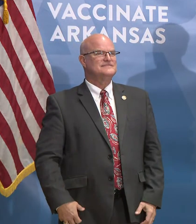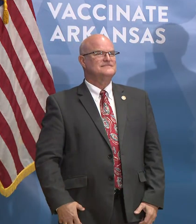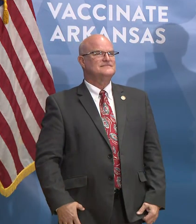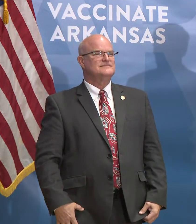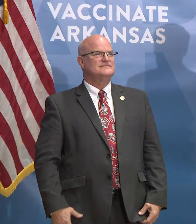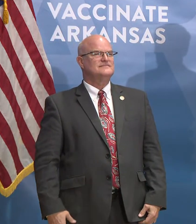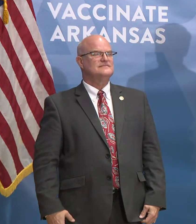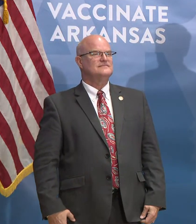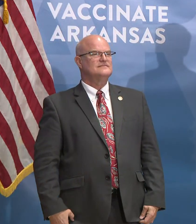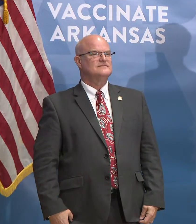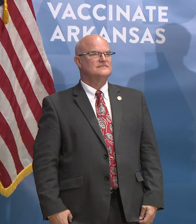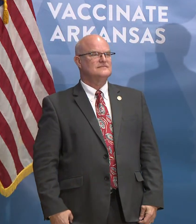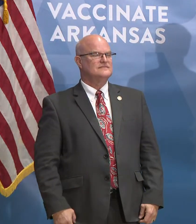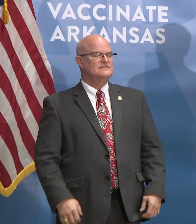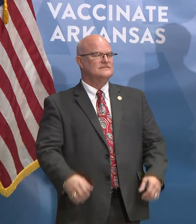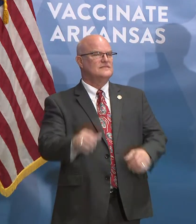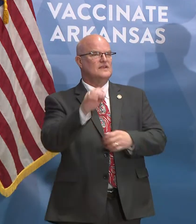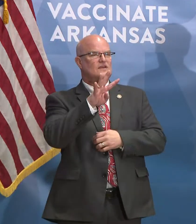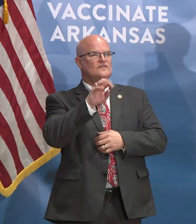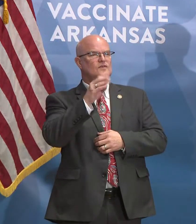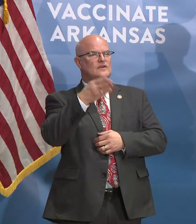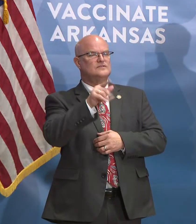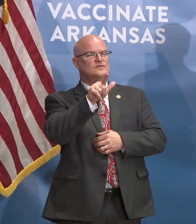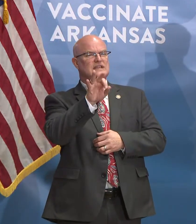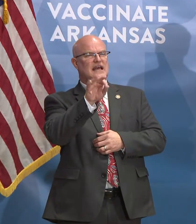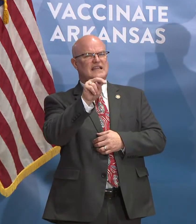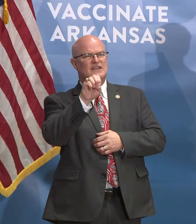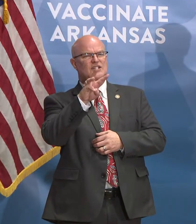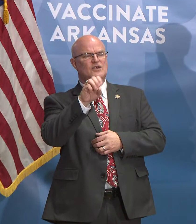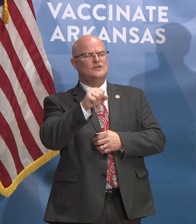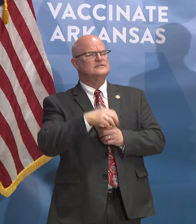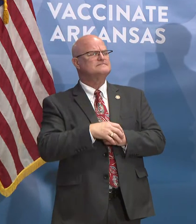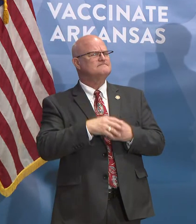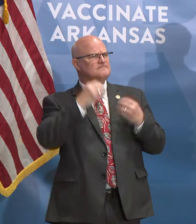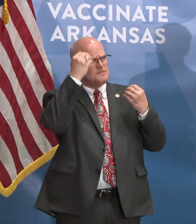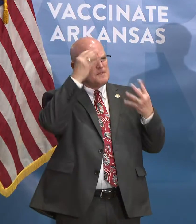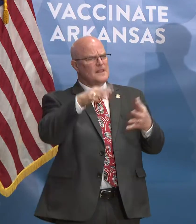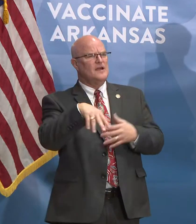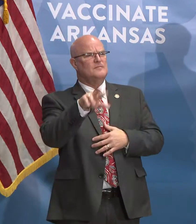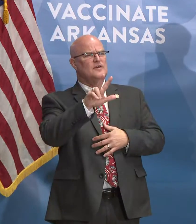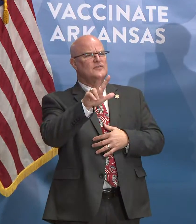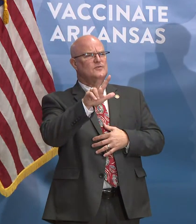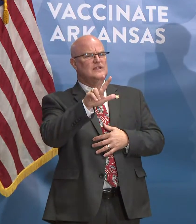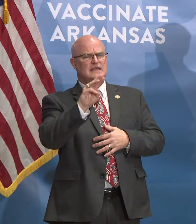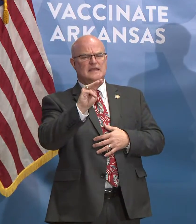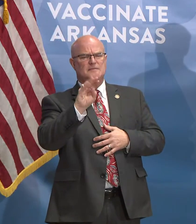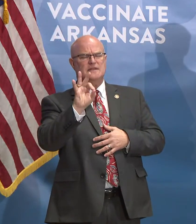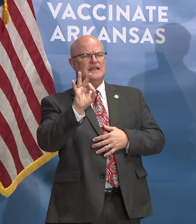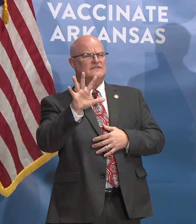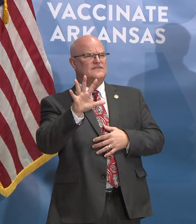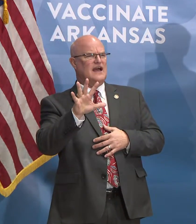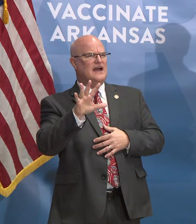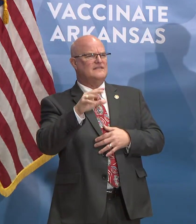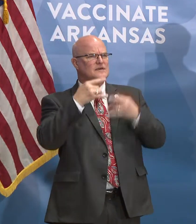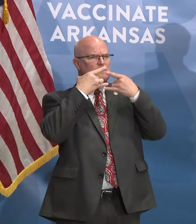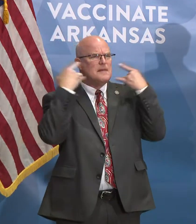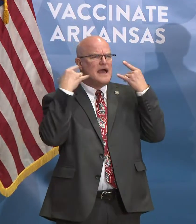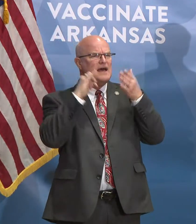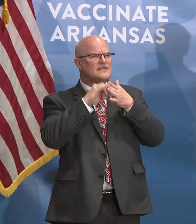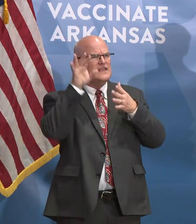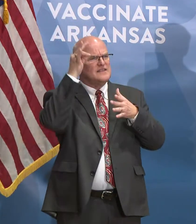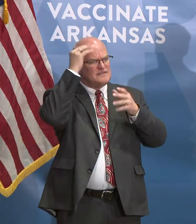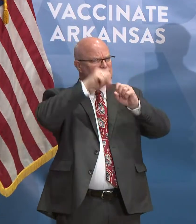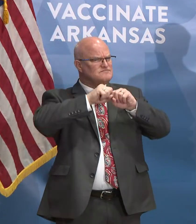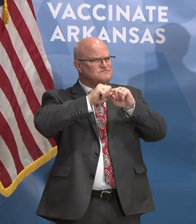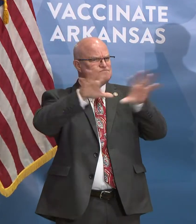Governor Hutchinson, this is Emma Claybrook with 4029 News. I was wondering if you had an update on the free N95 masks that the federal government are